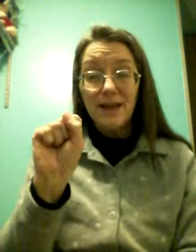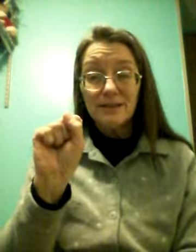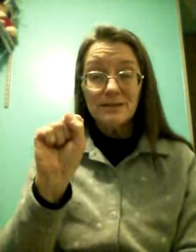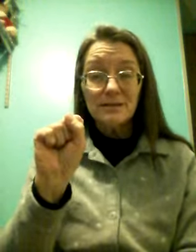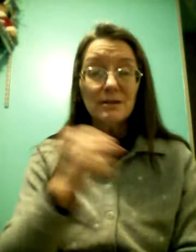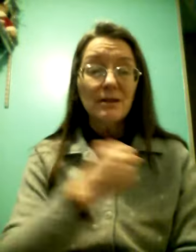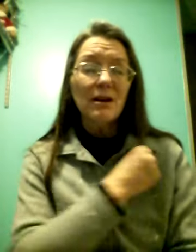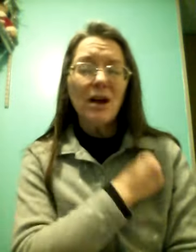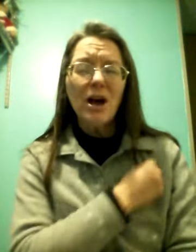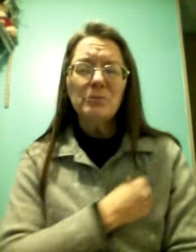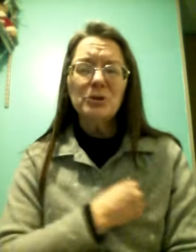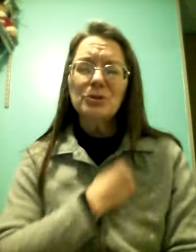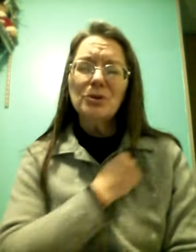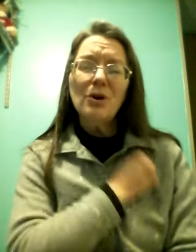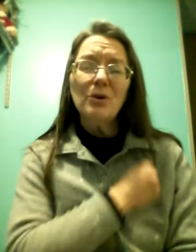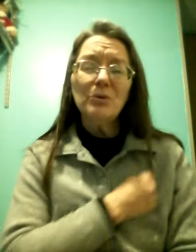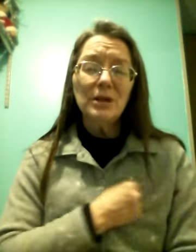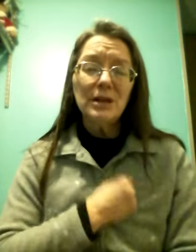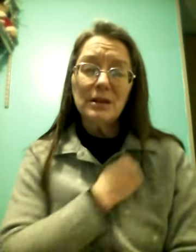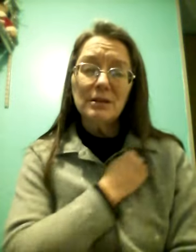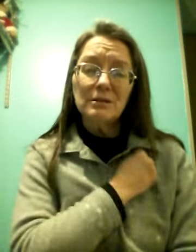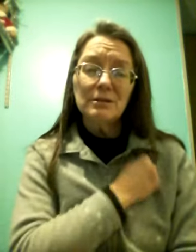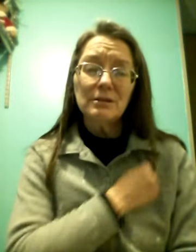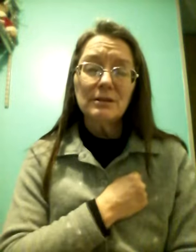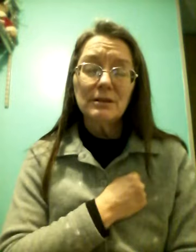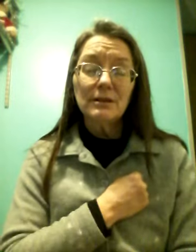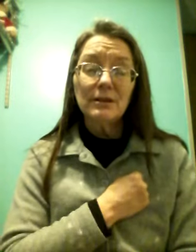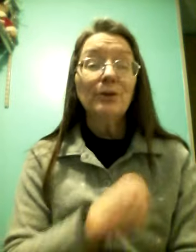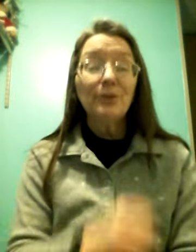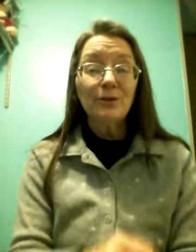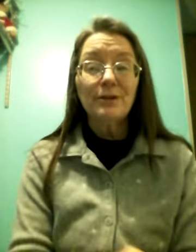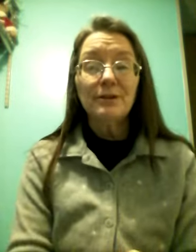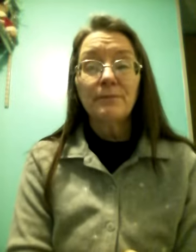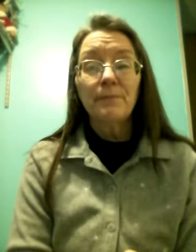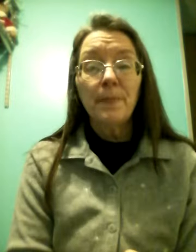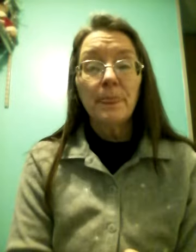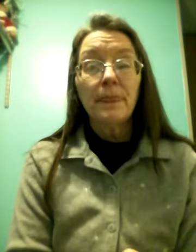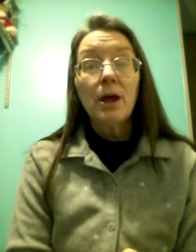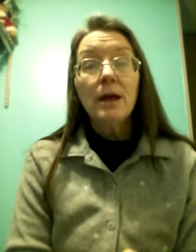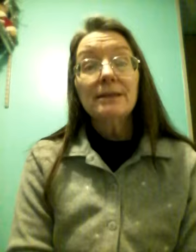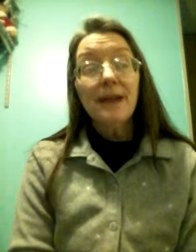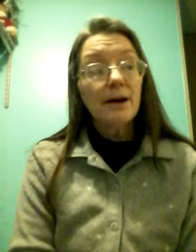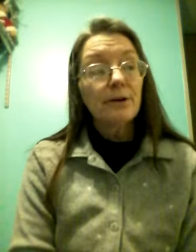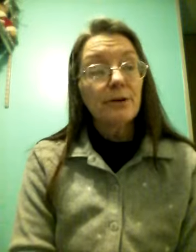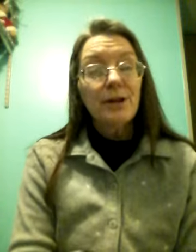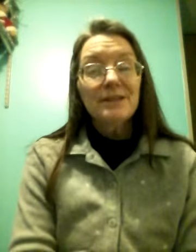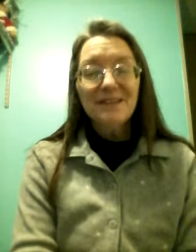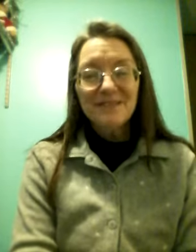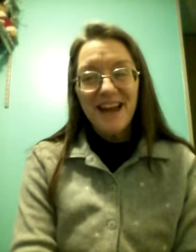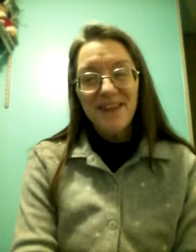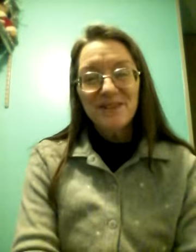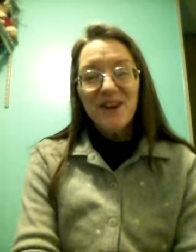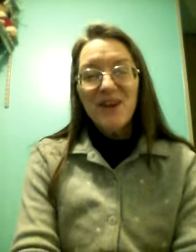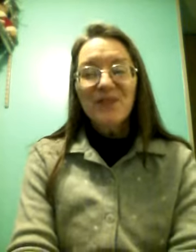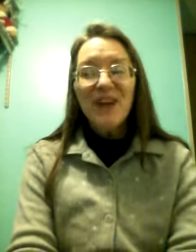S. I'm sorry. Good. Now, sometimes when